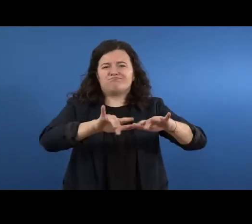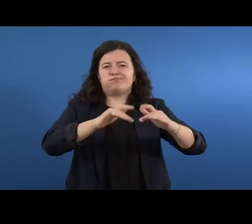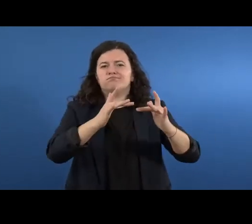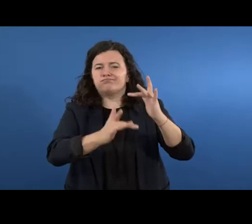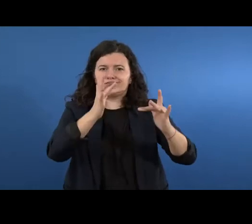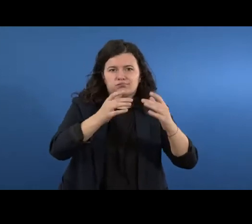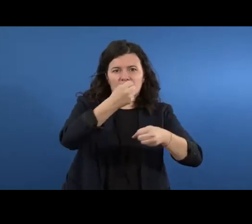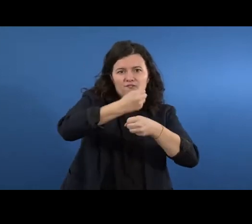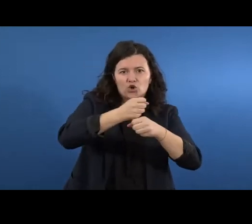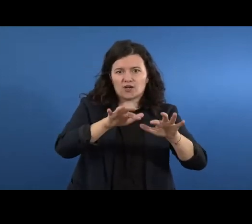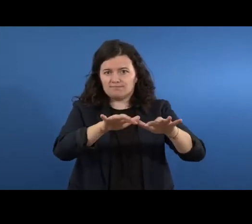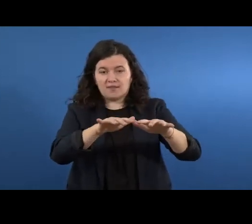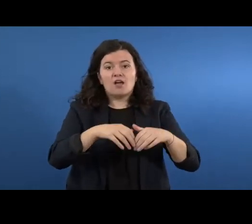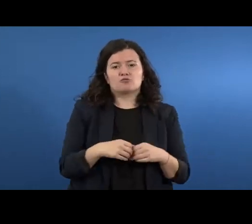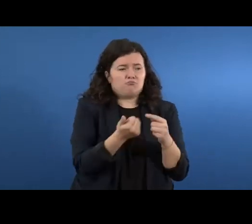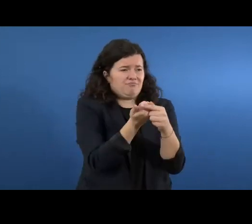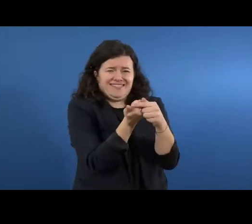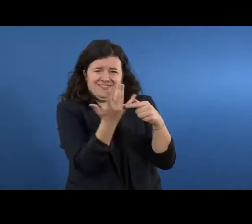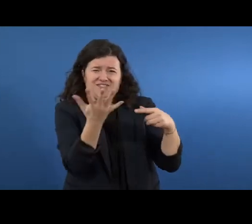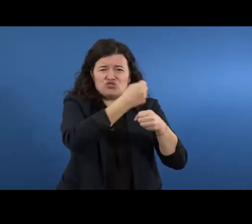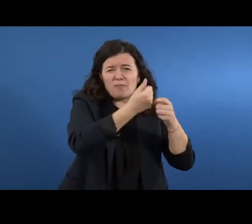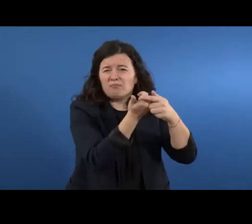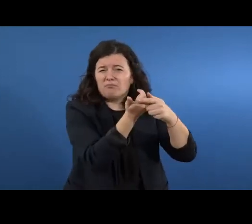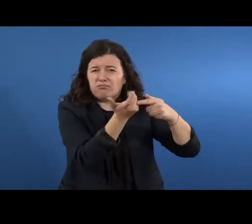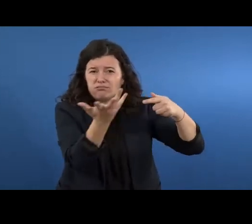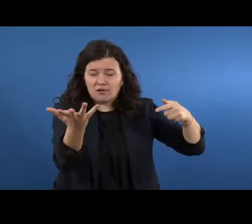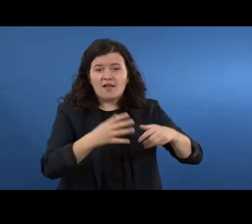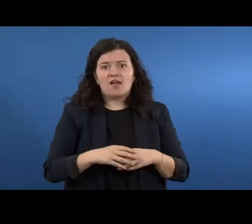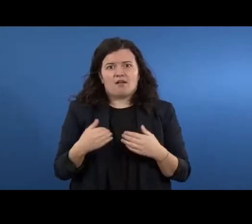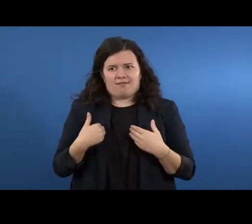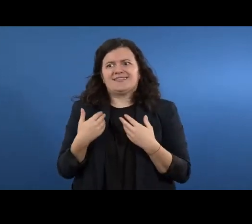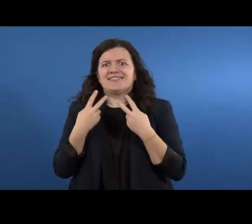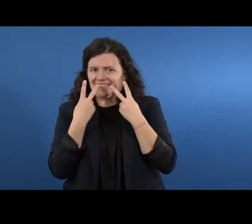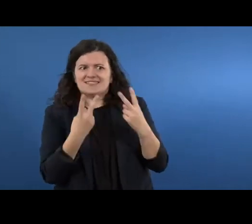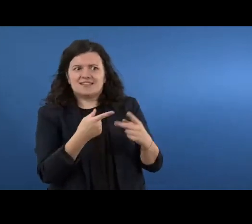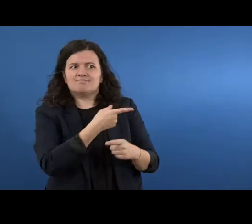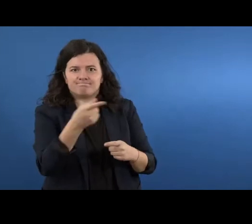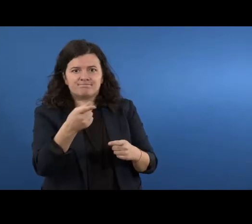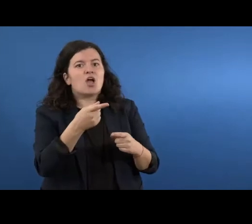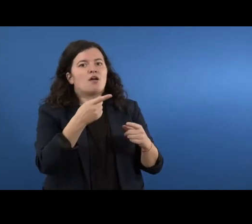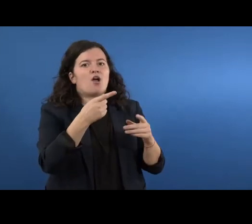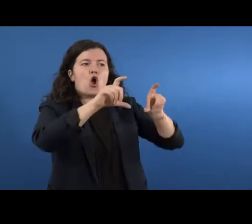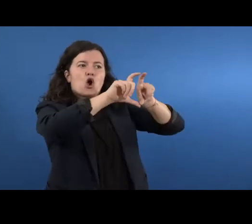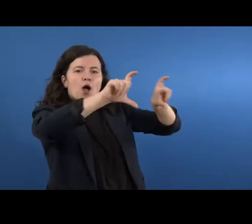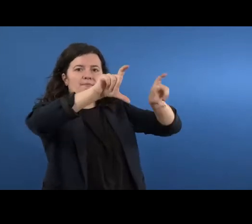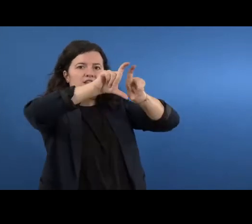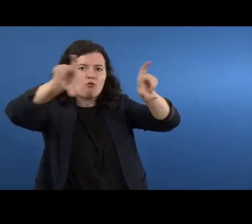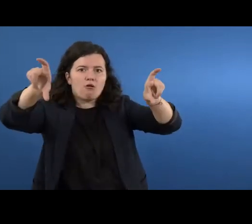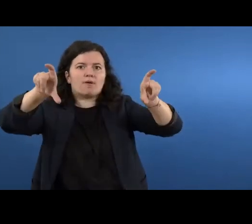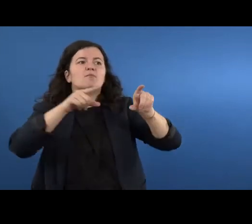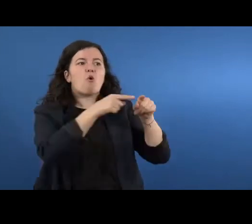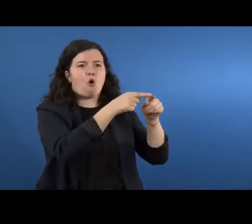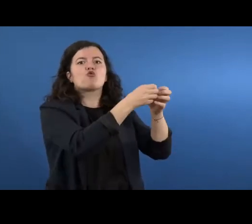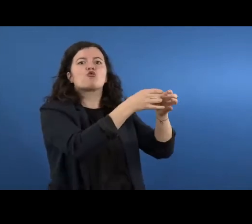and part of this talent race is growing recognition and an investment in companies that the